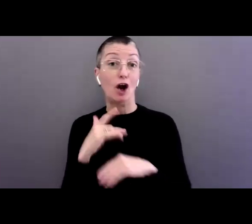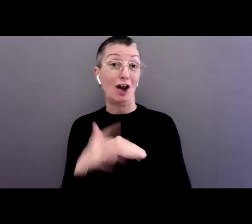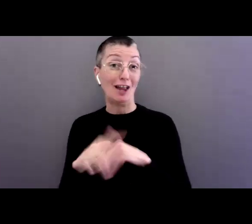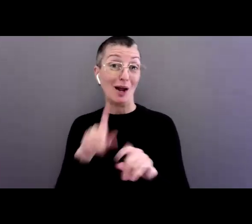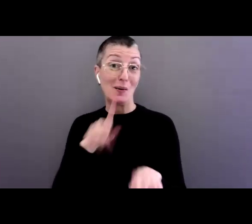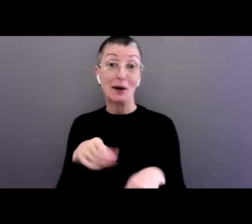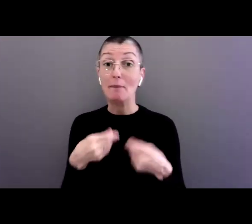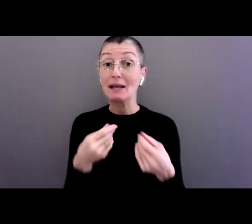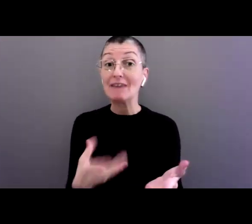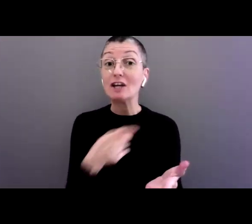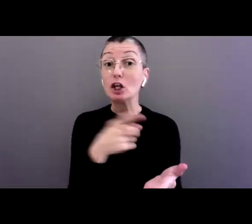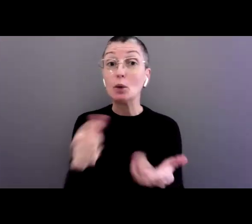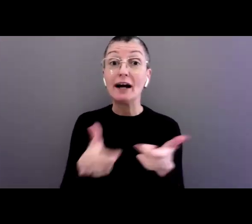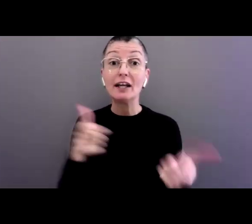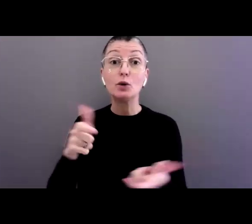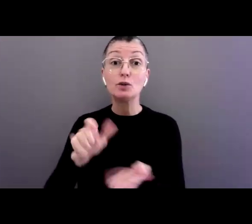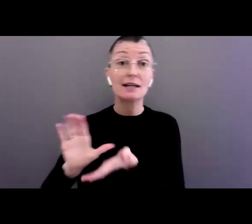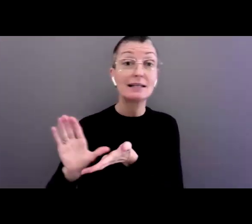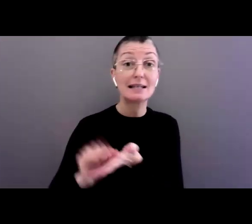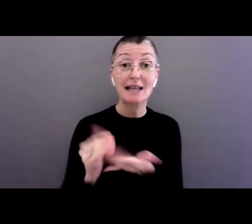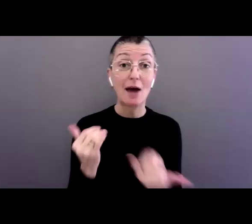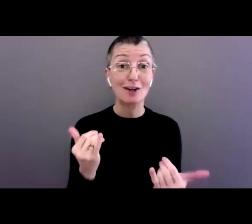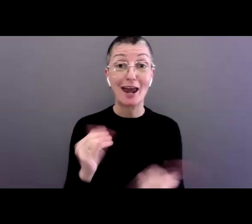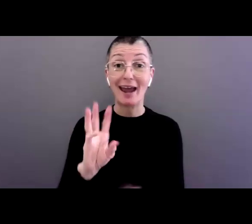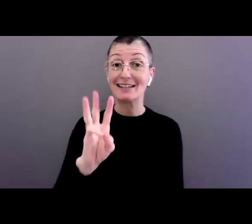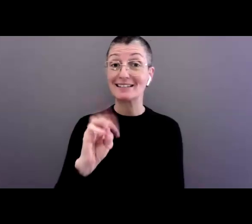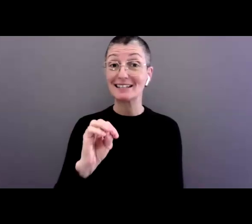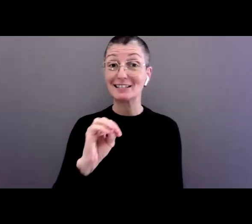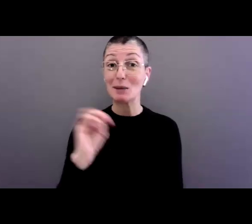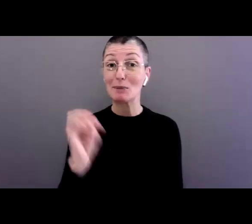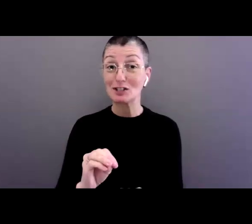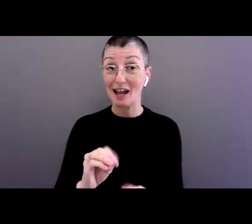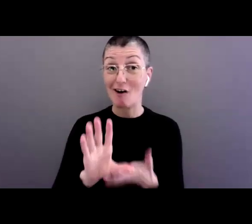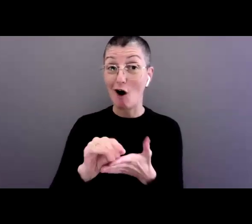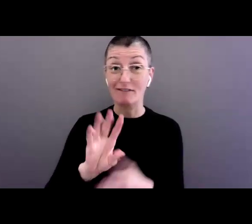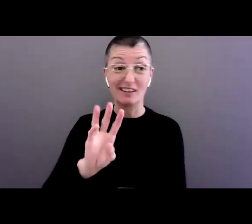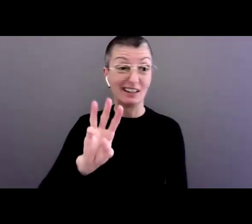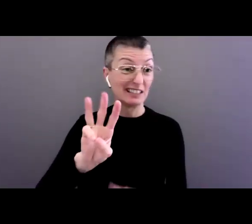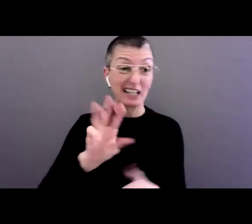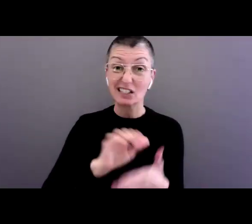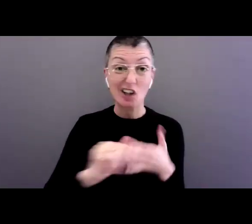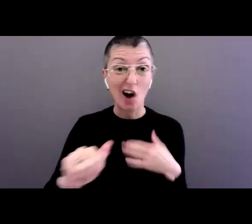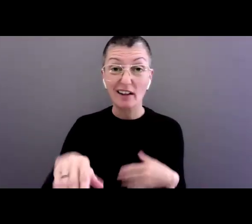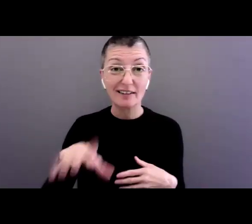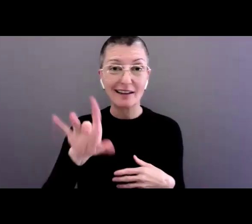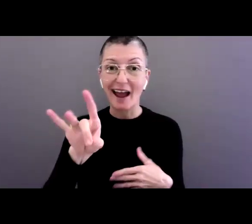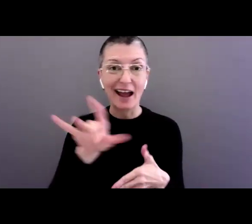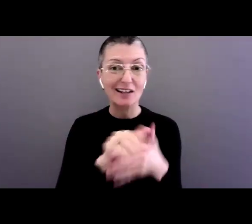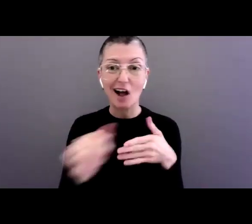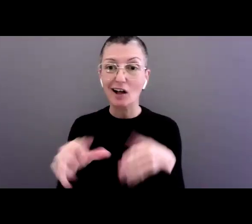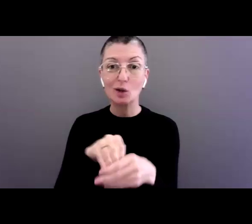huge discount for it today, 60% off. So it's like $7, maybe $8 with